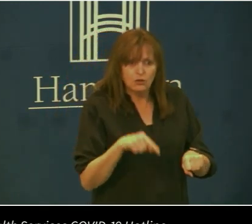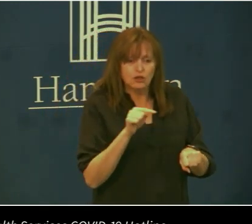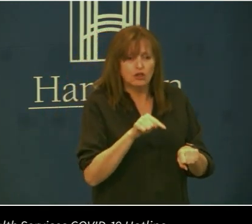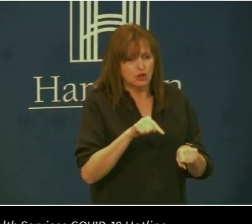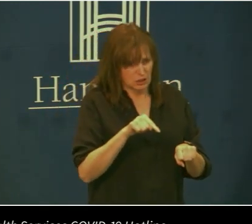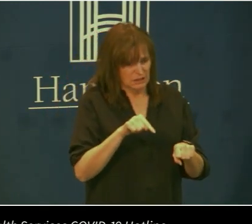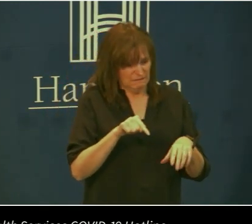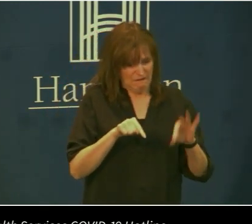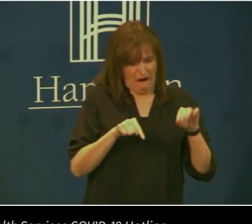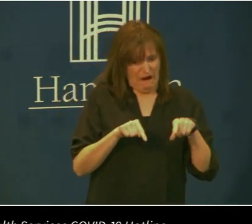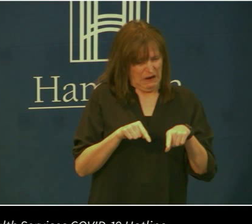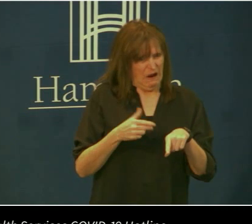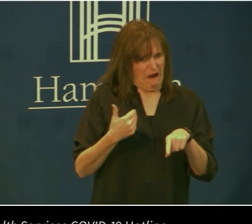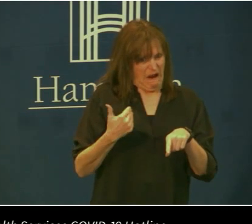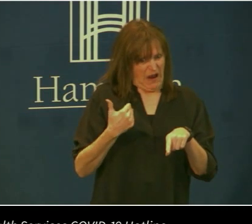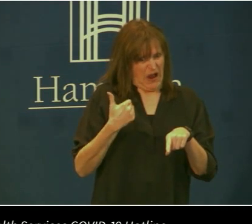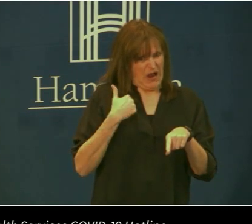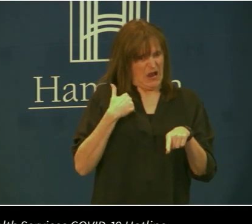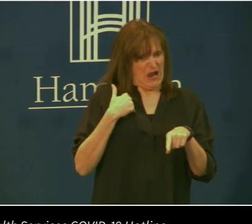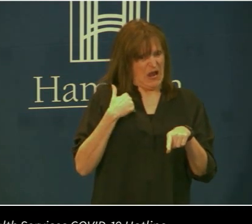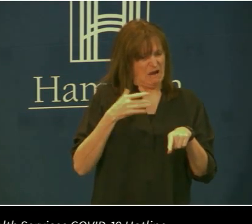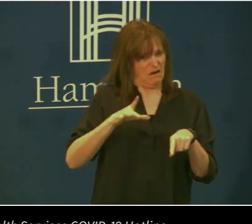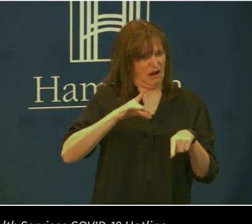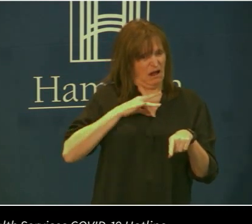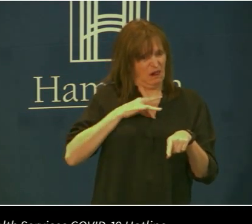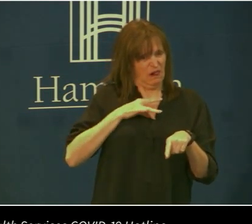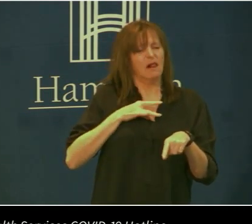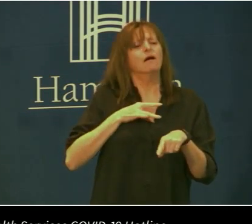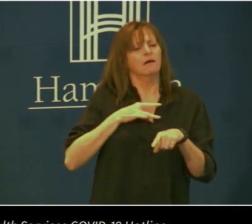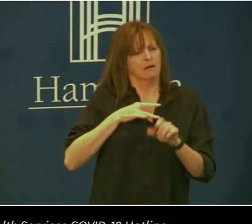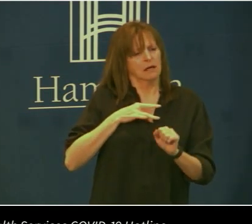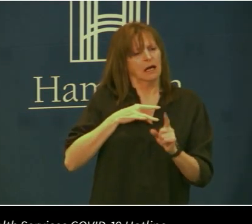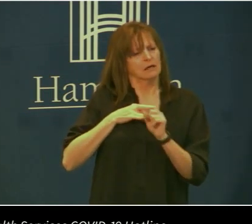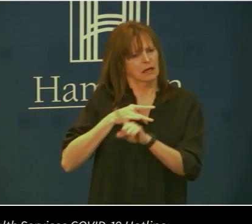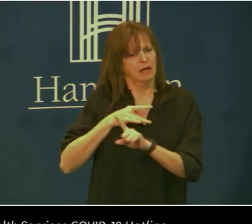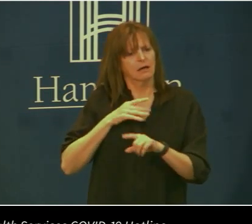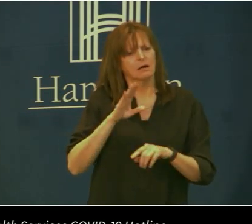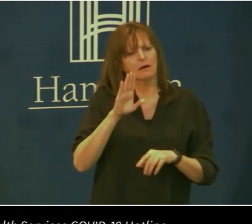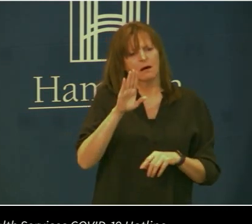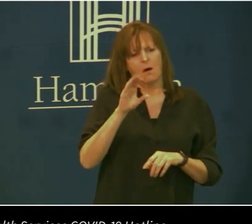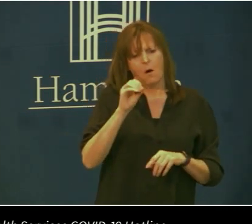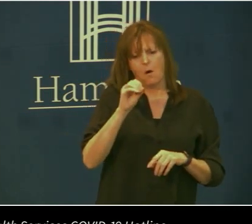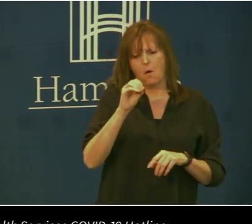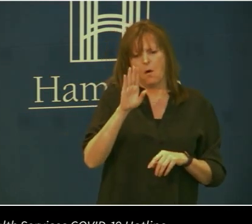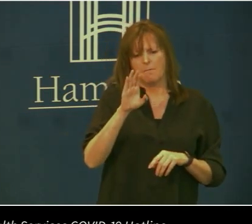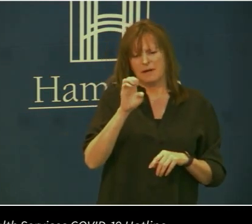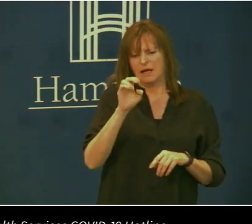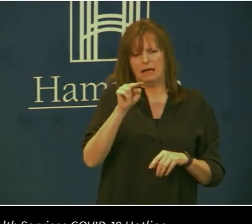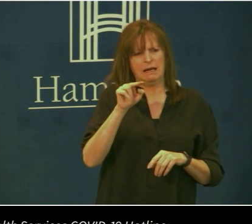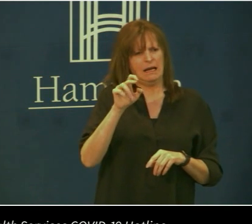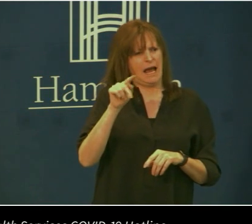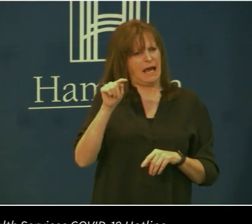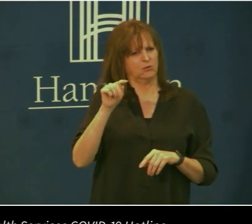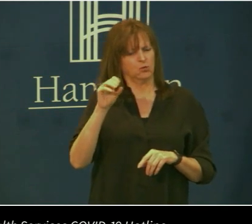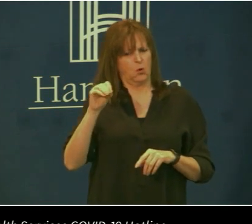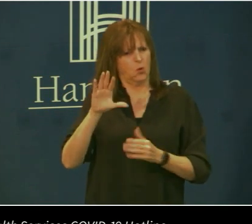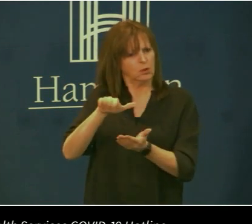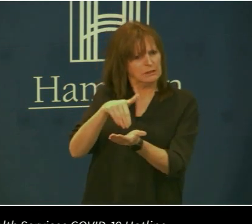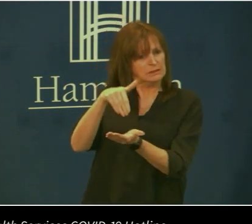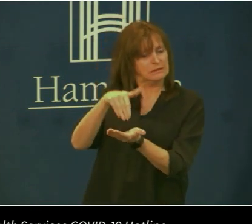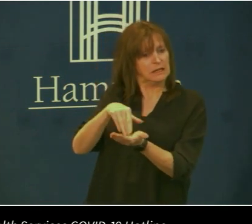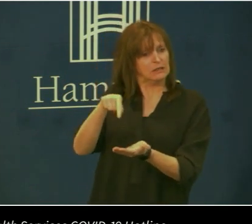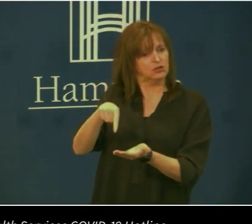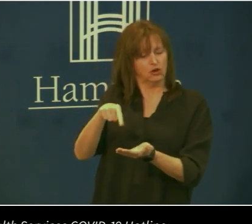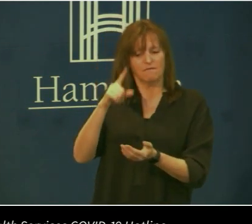Rec Center, and we certainly hope that not too many people have to use it, but if it's necessary, it's available.